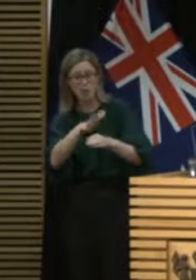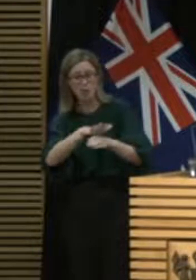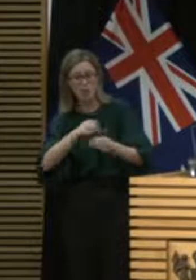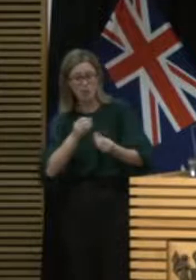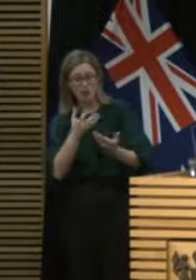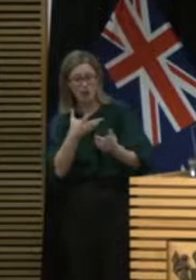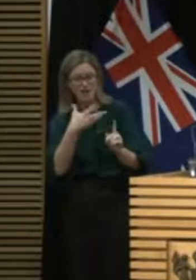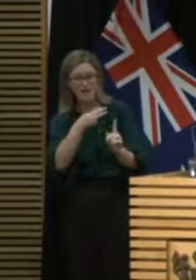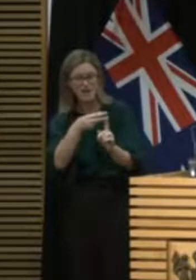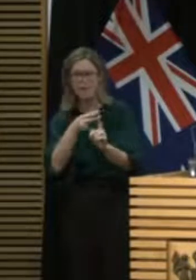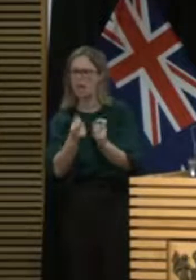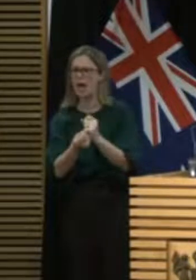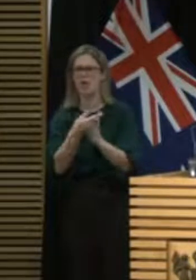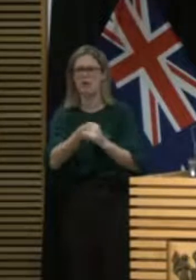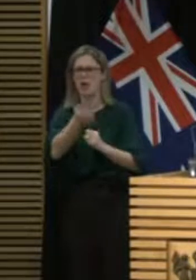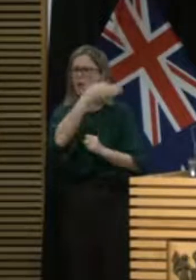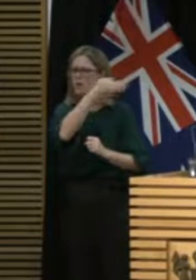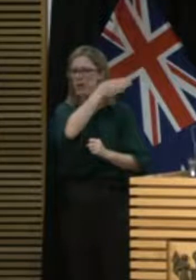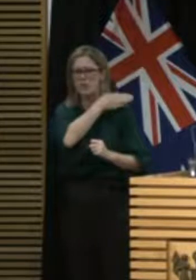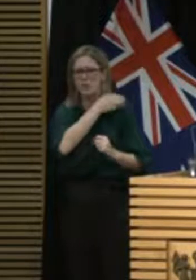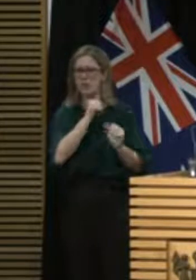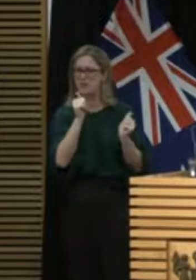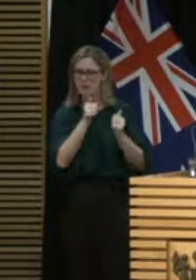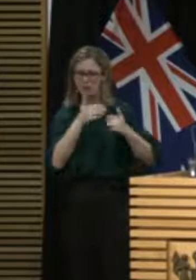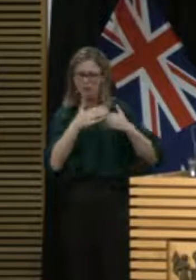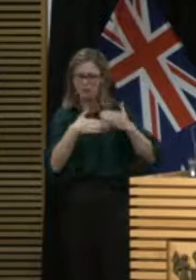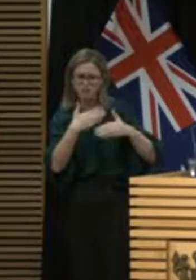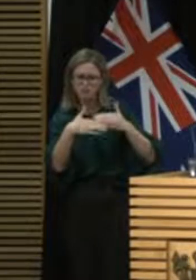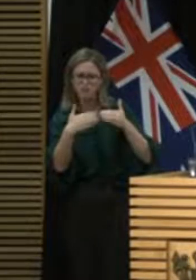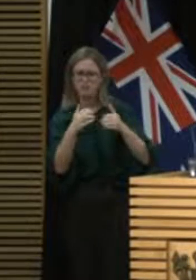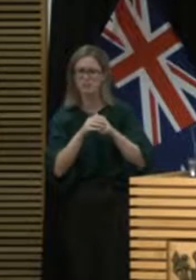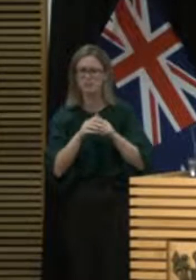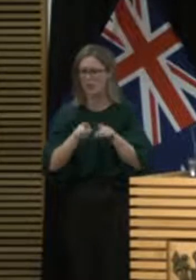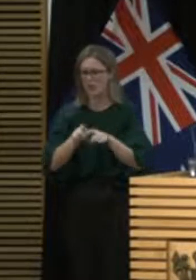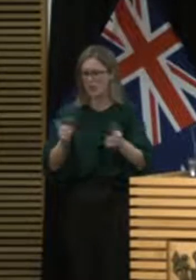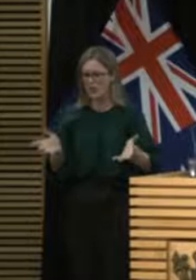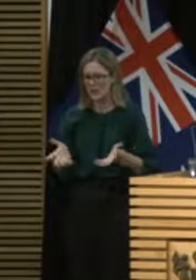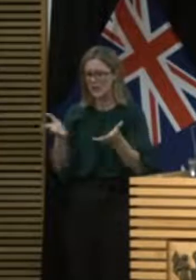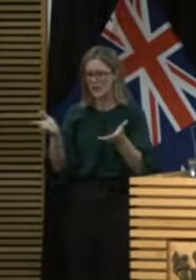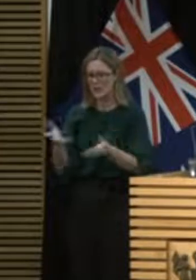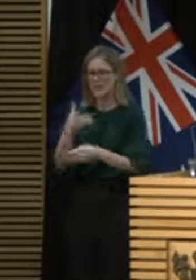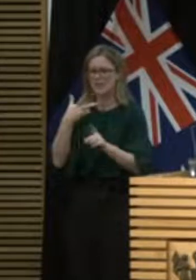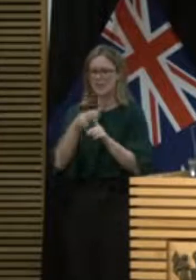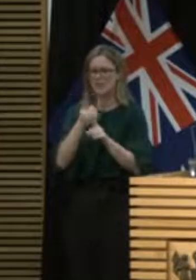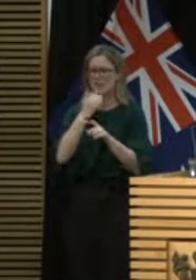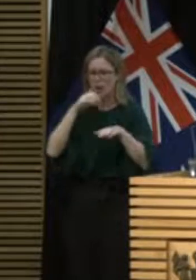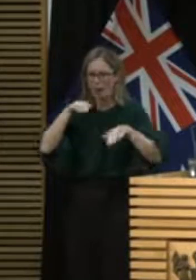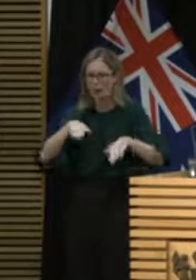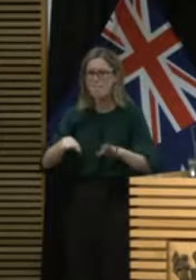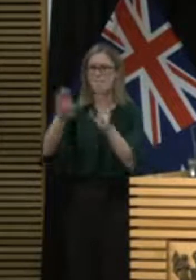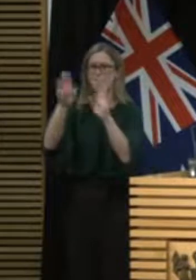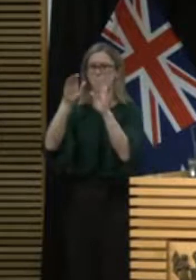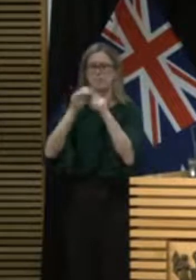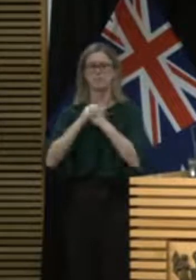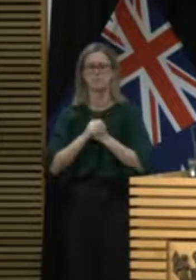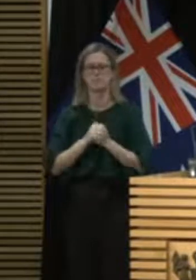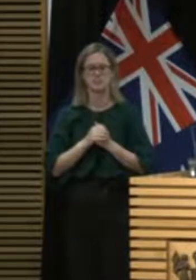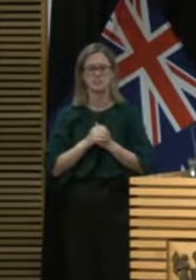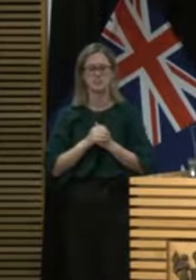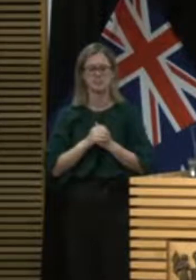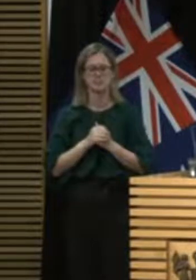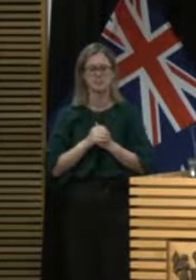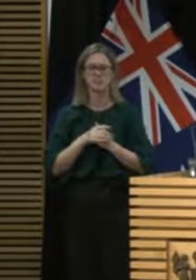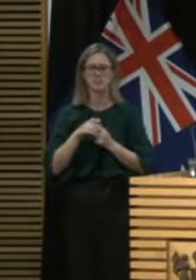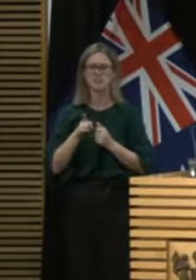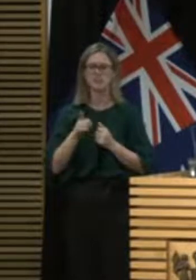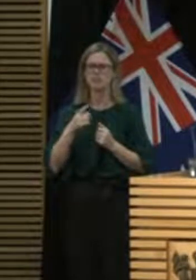that happened from very early on, and really trying to get the vaccination rate up across those workforces. So that's